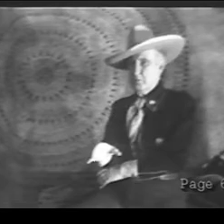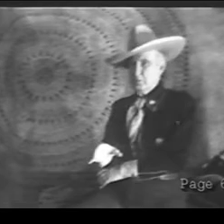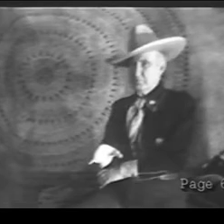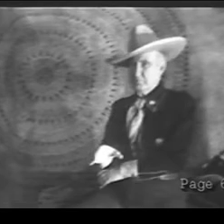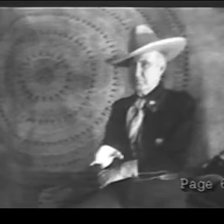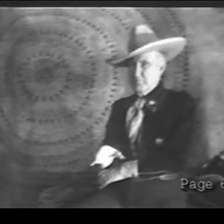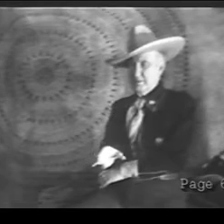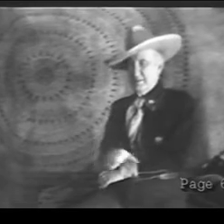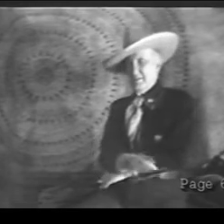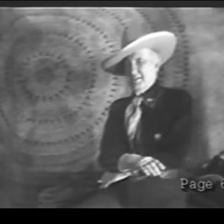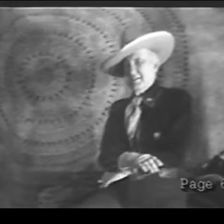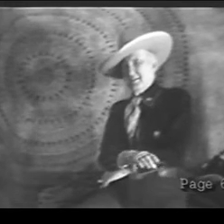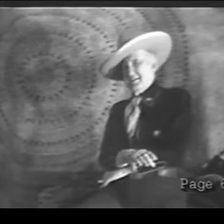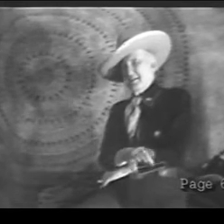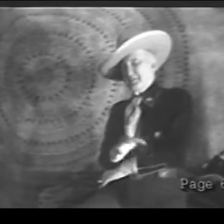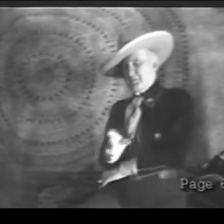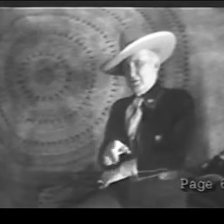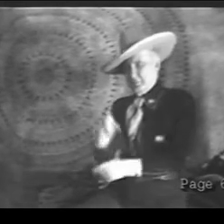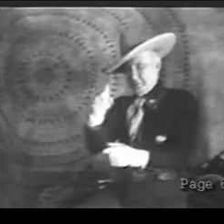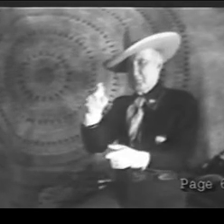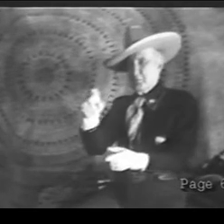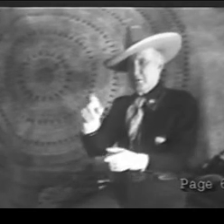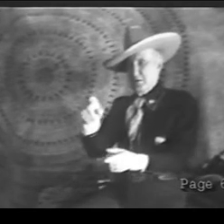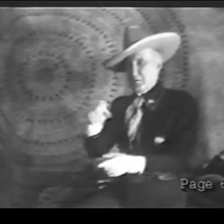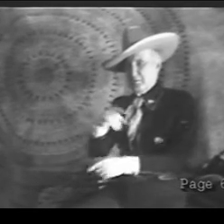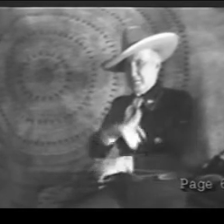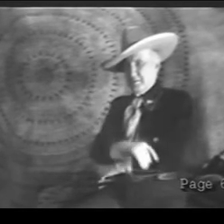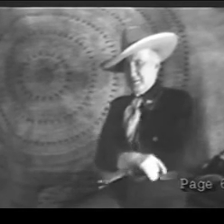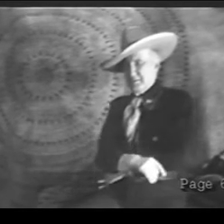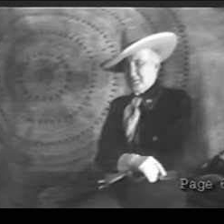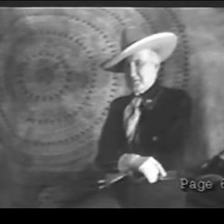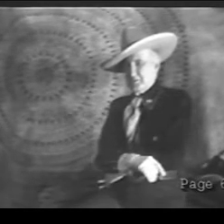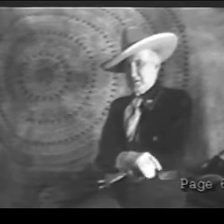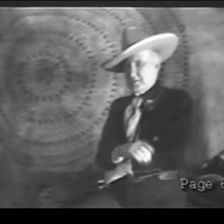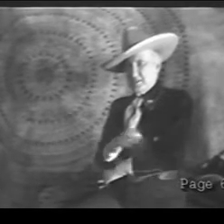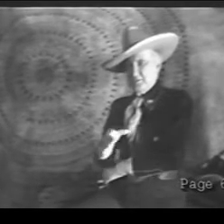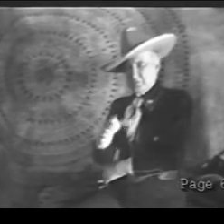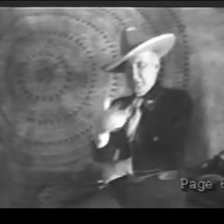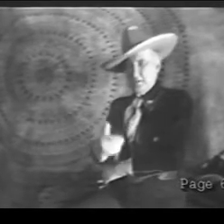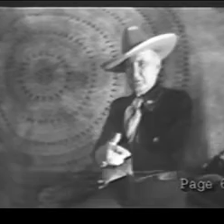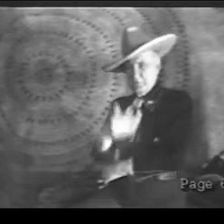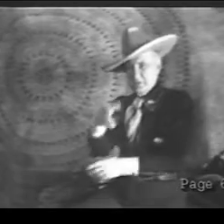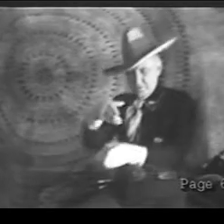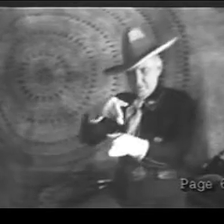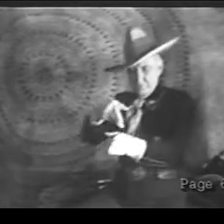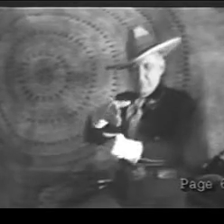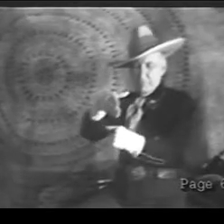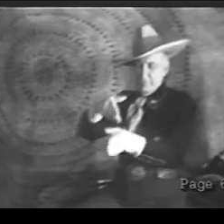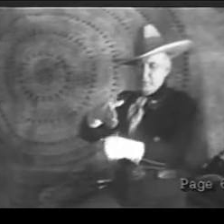hole. And that's what he was talking about, the little prairie owl. So Scott said, I don't know, how do you make it? How do you, not to